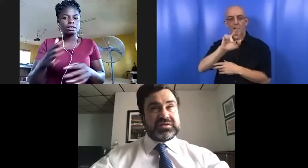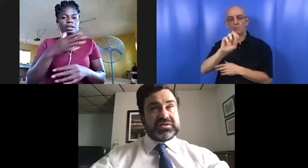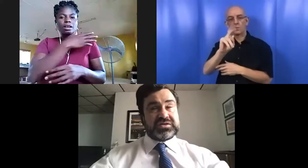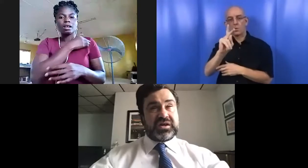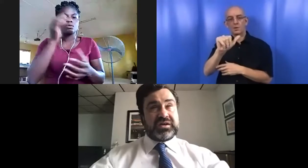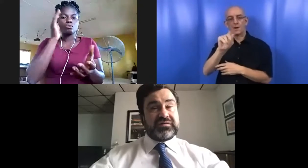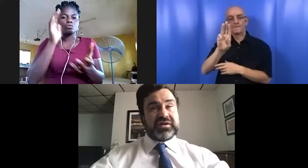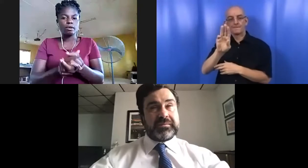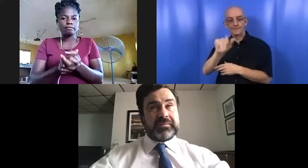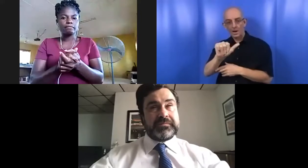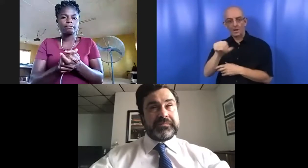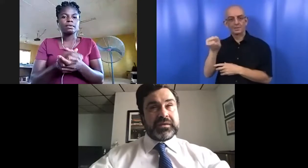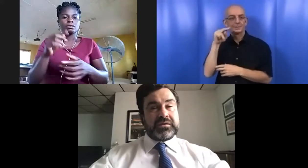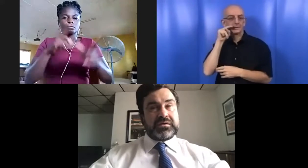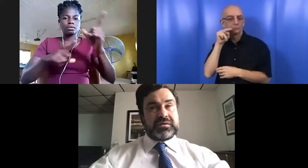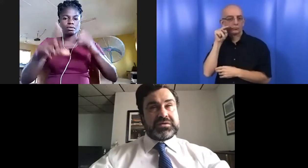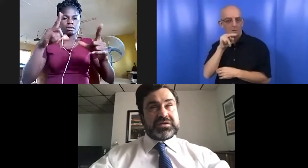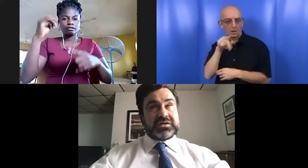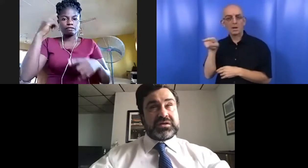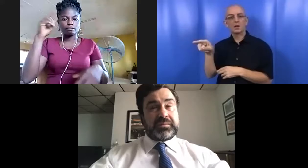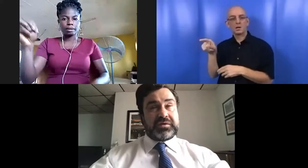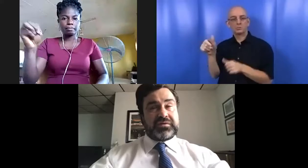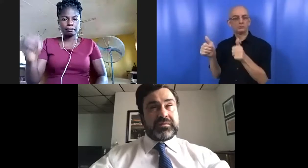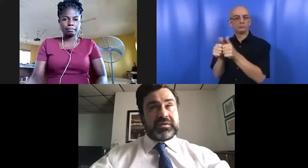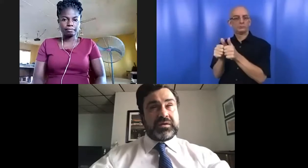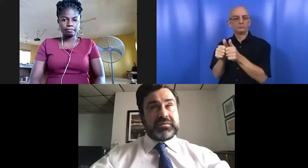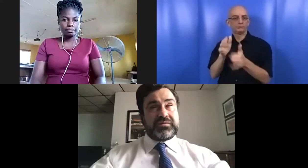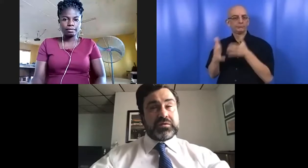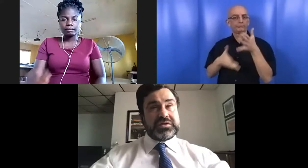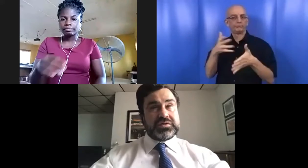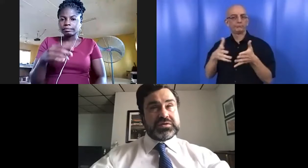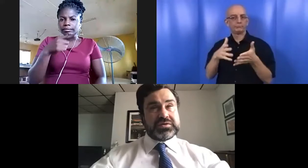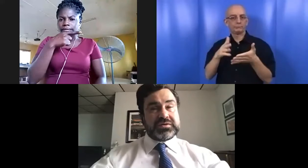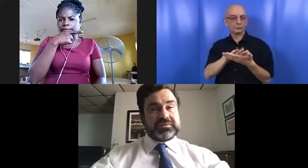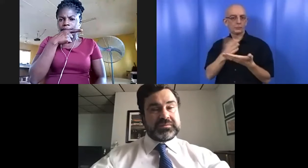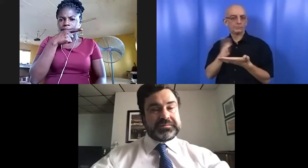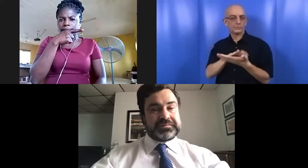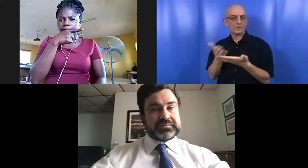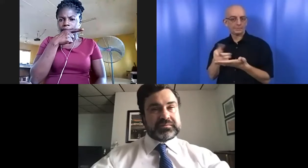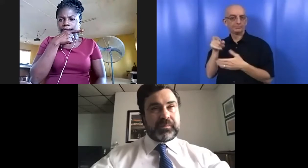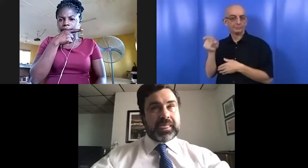is signing for him. Mr. Kappa, floor is yours.